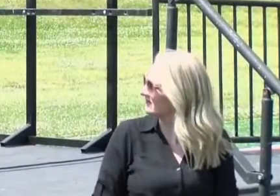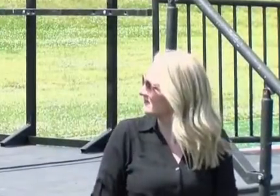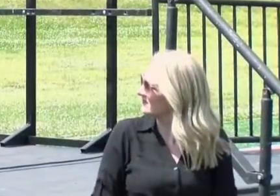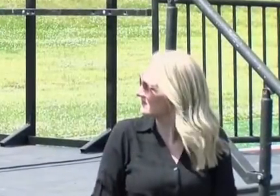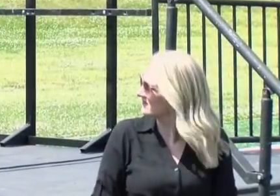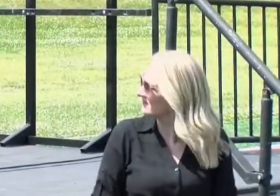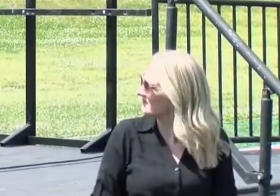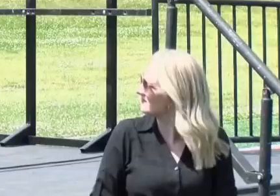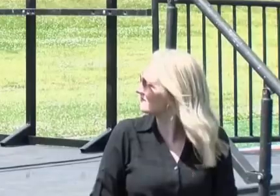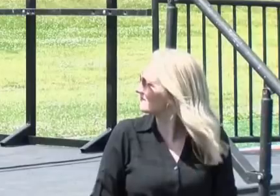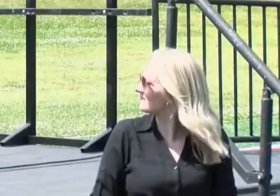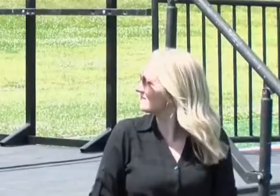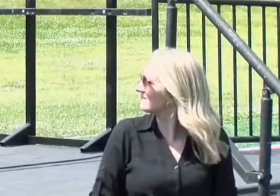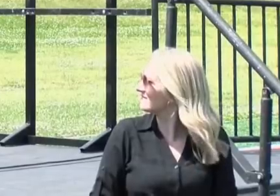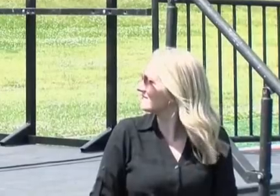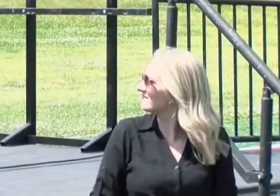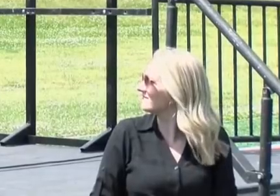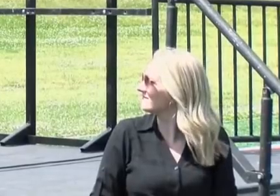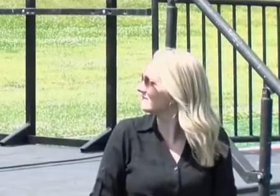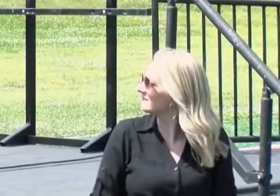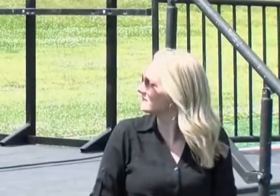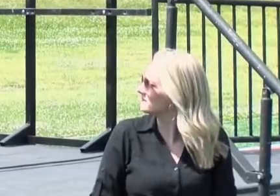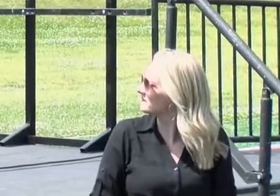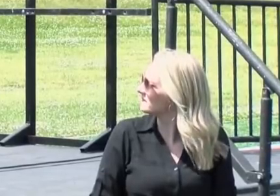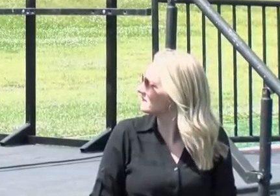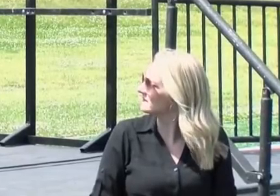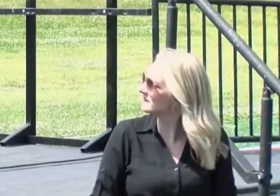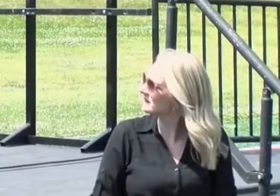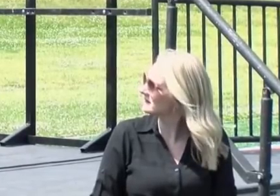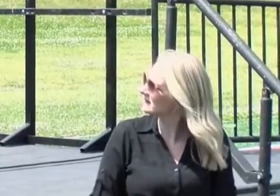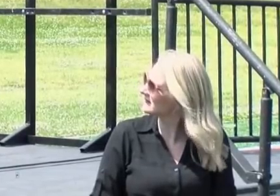Timothy Anson. Congratulations, Tim.